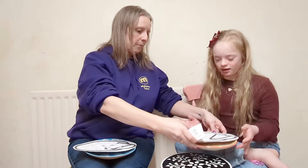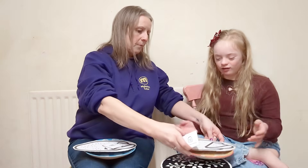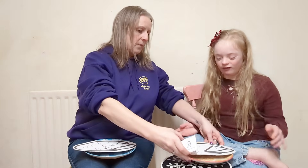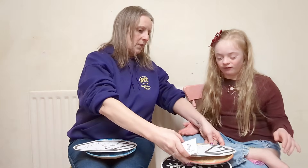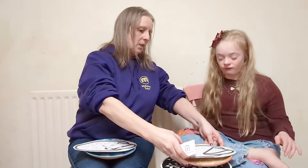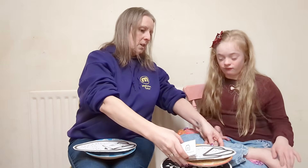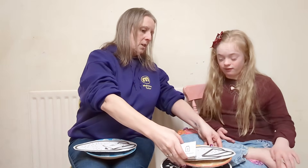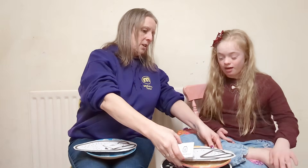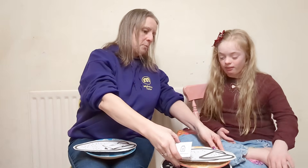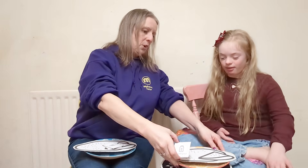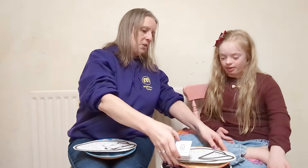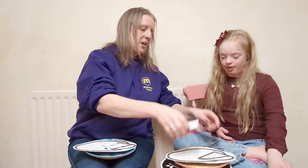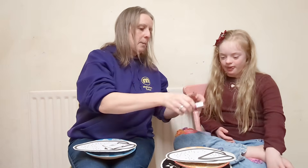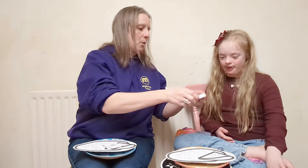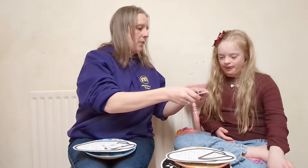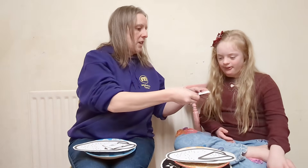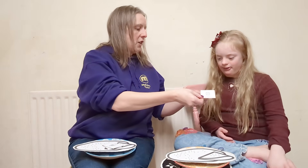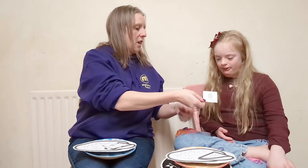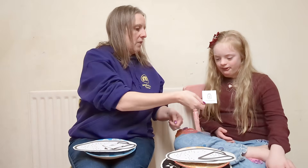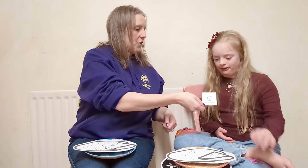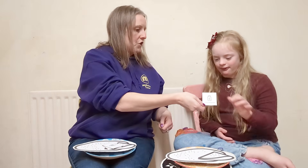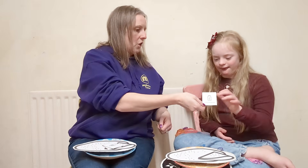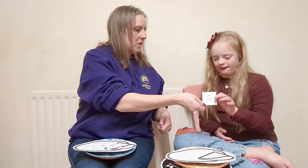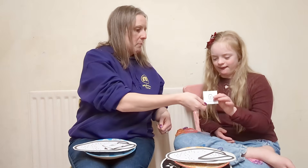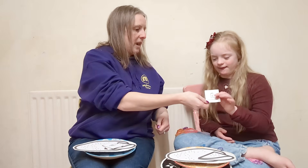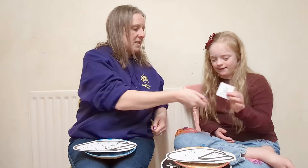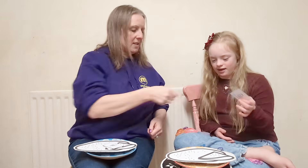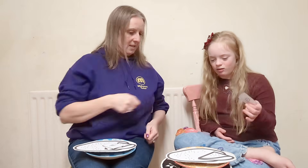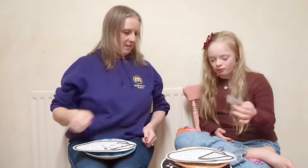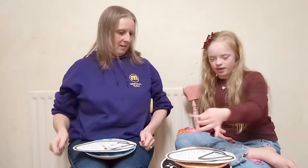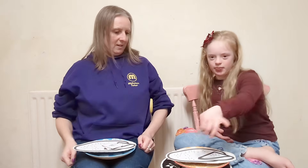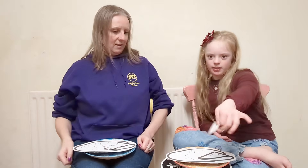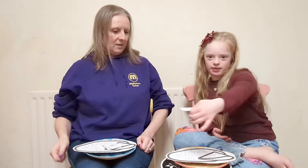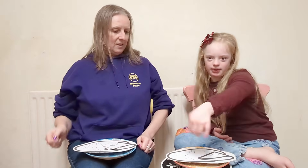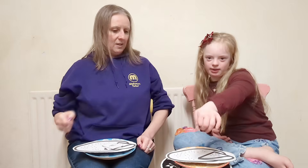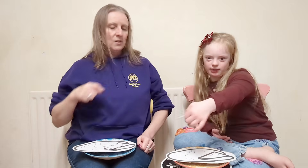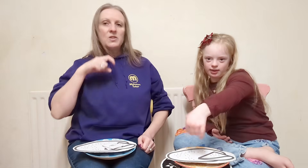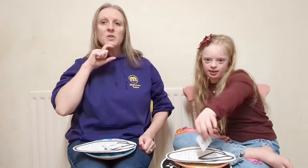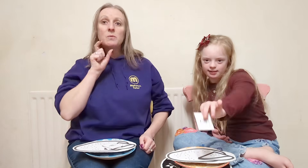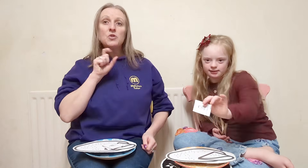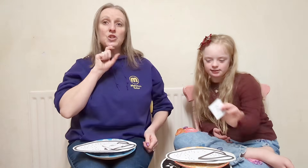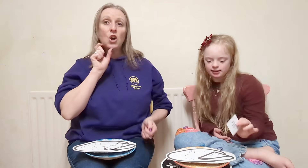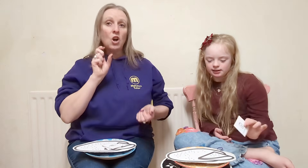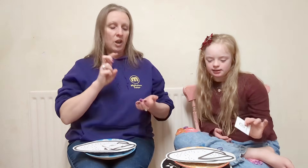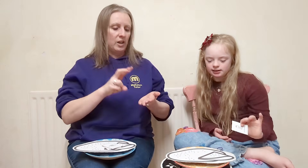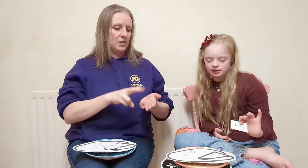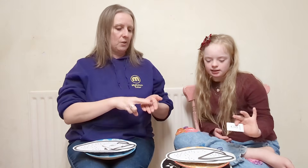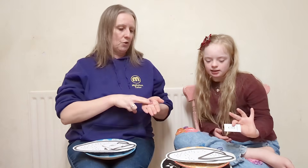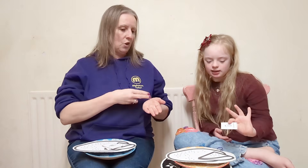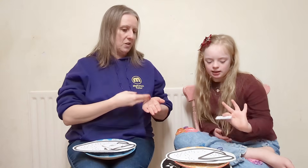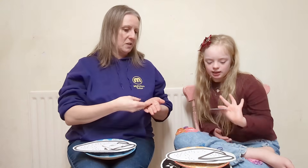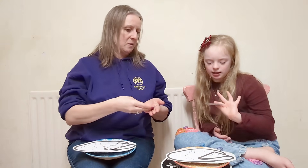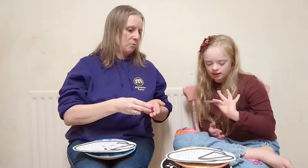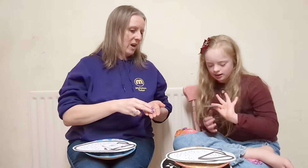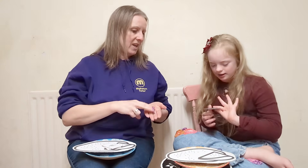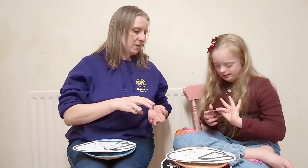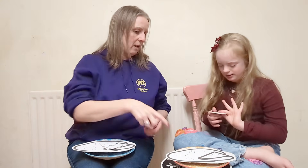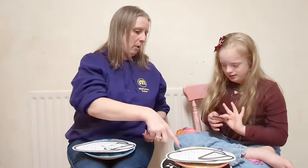Sure. Let's put it on the table. There you go. There's your chocolate spread. So some chocolate spread. Right, pop